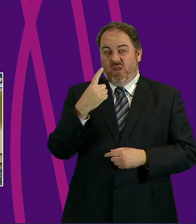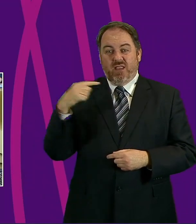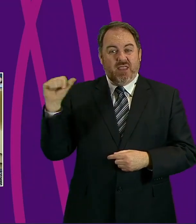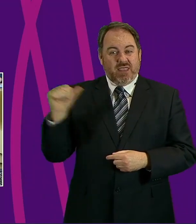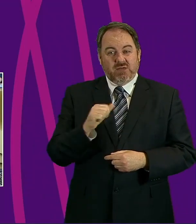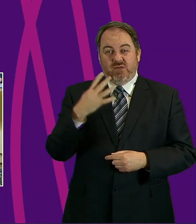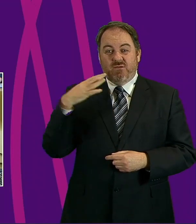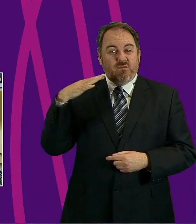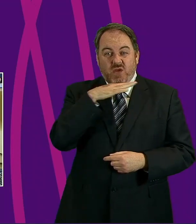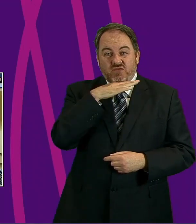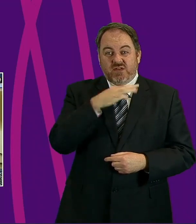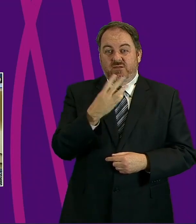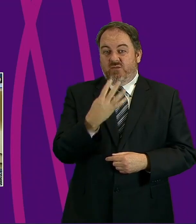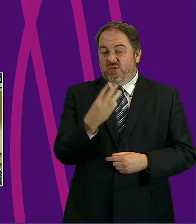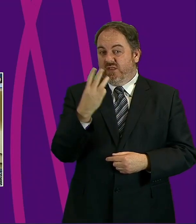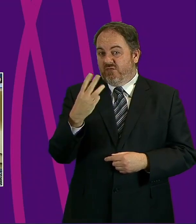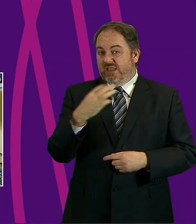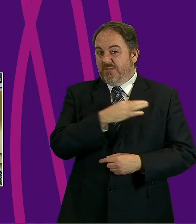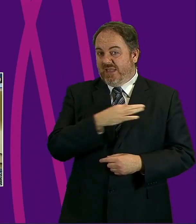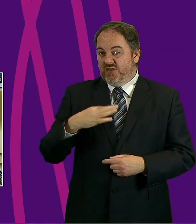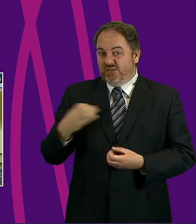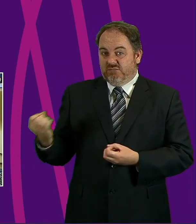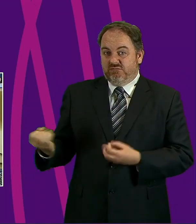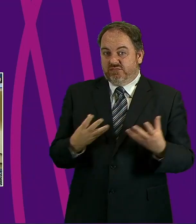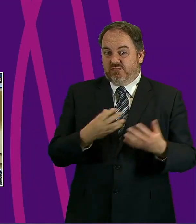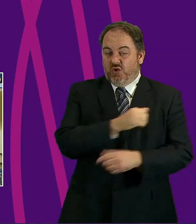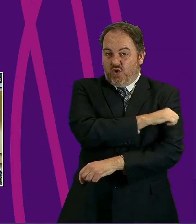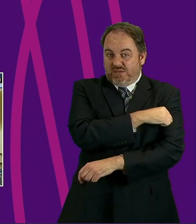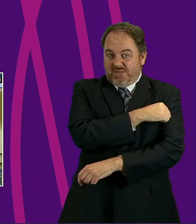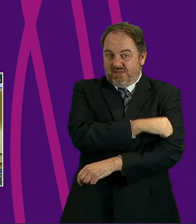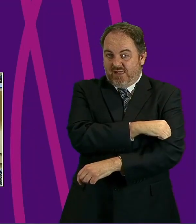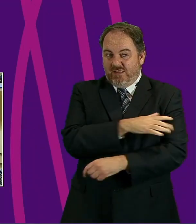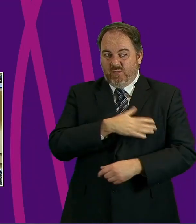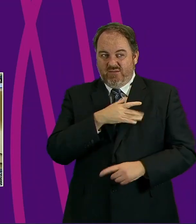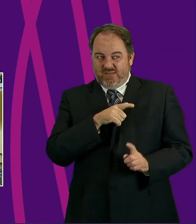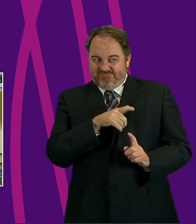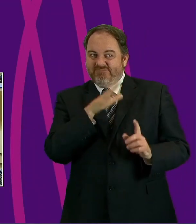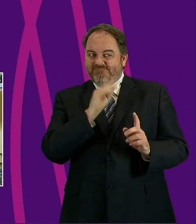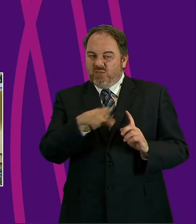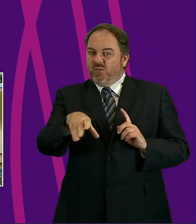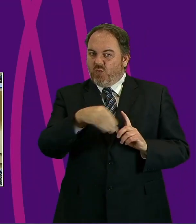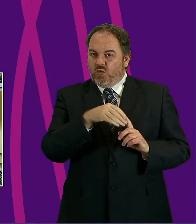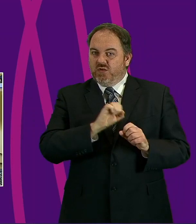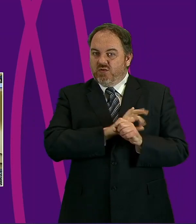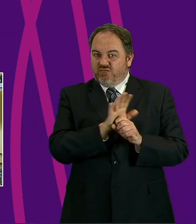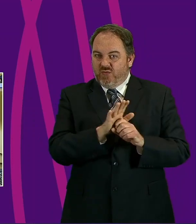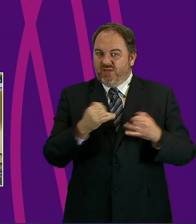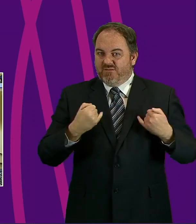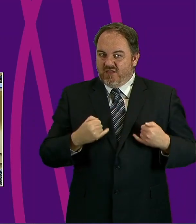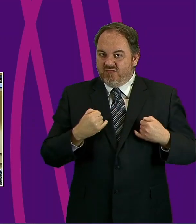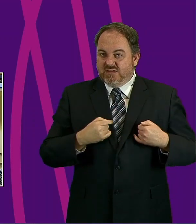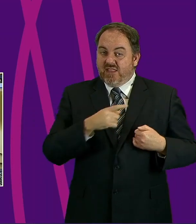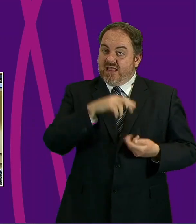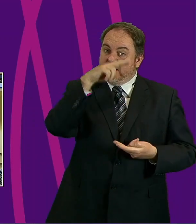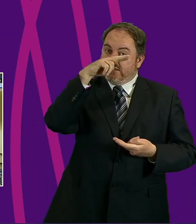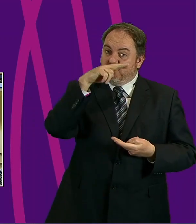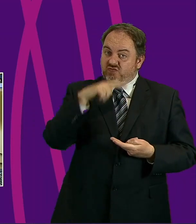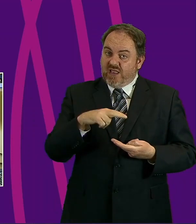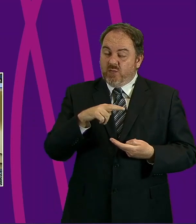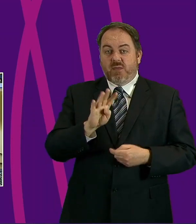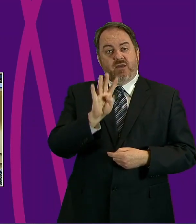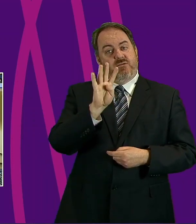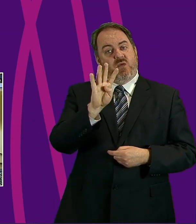1,443 patients are currently in hospital with either suspected or confirmed COVID-19, which is a decrease of 4 from